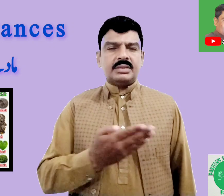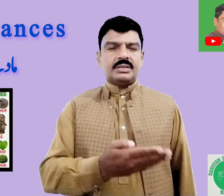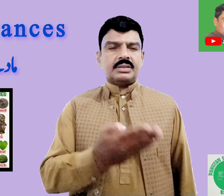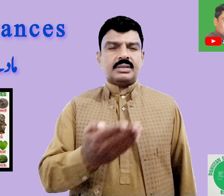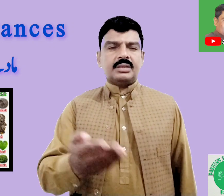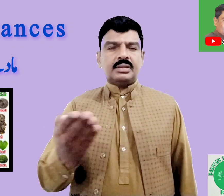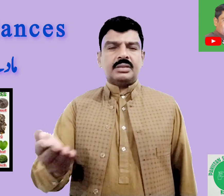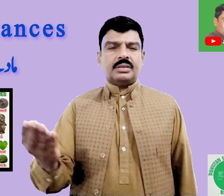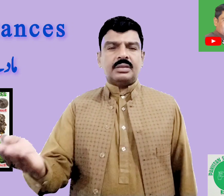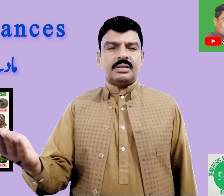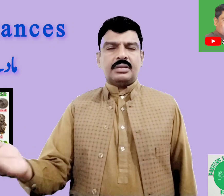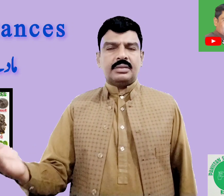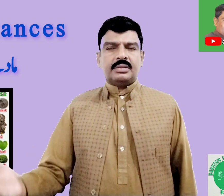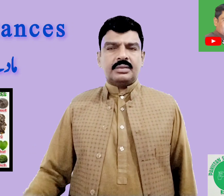substances,